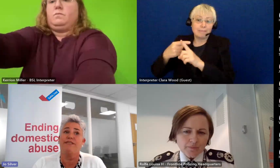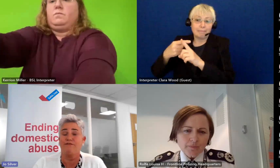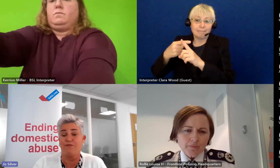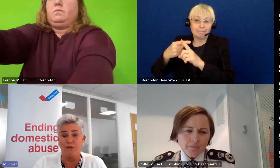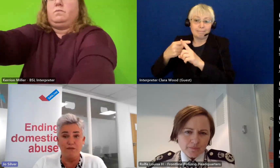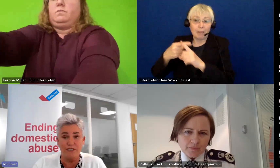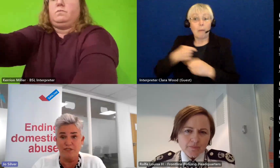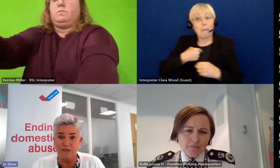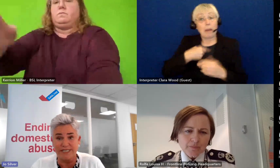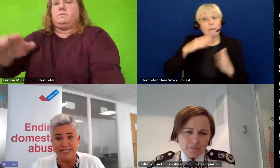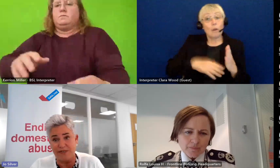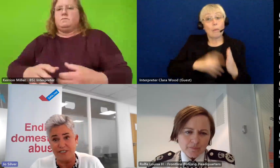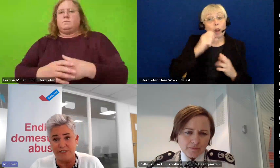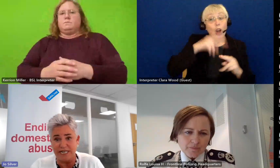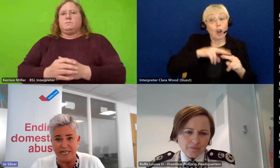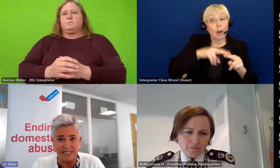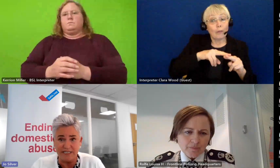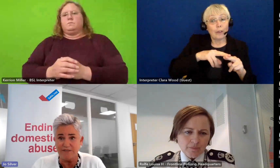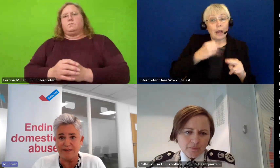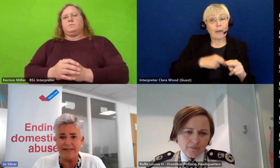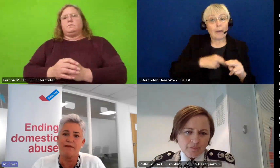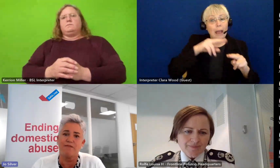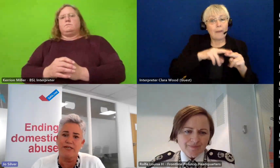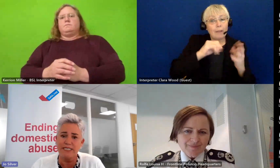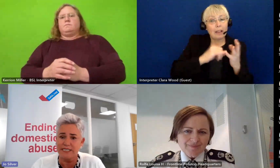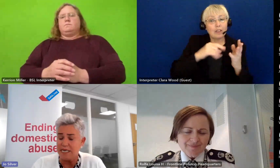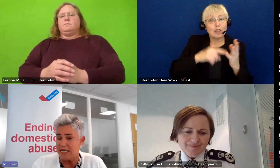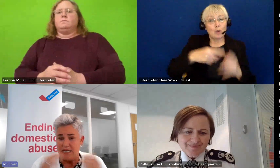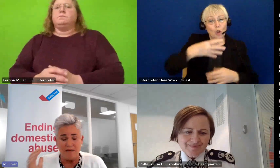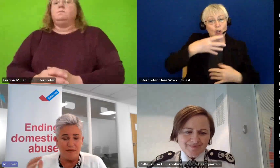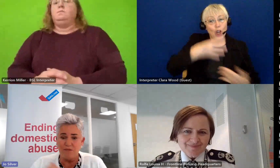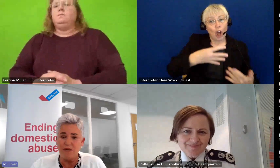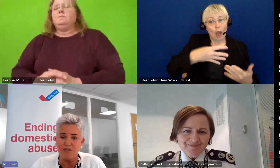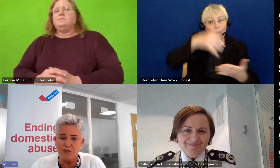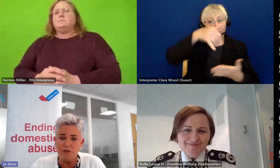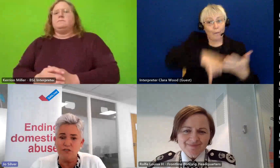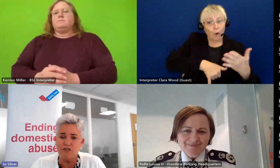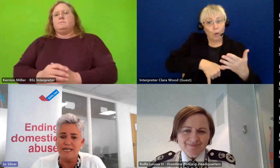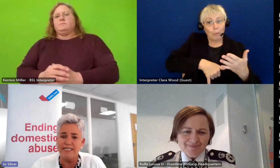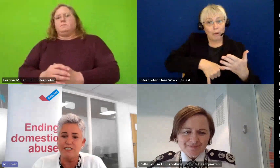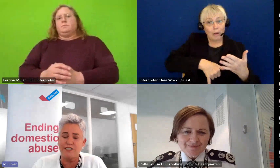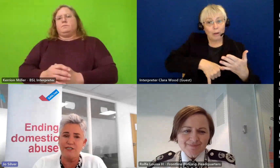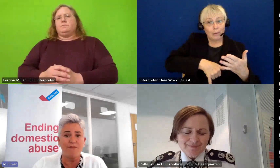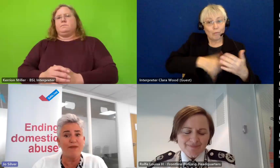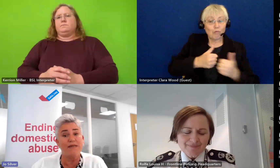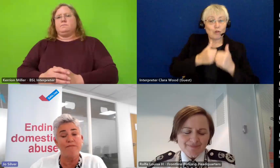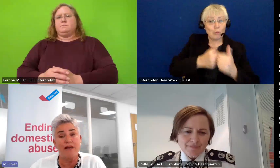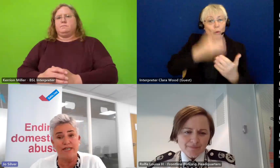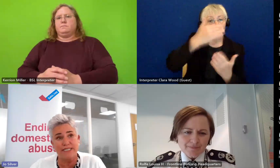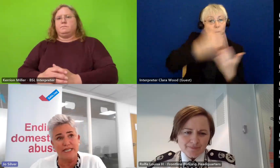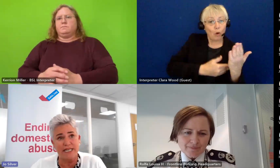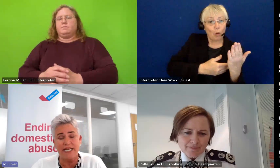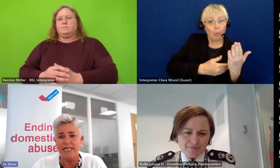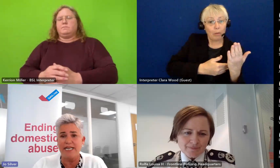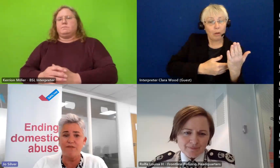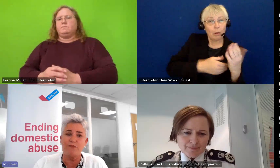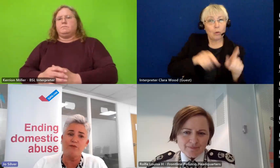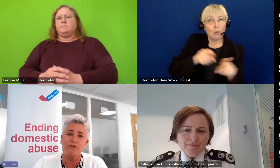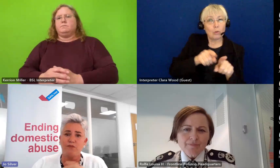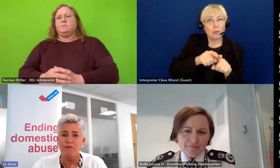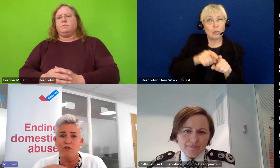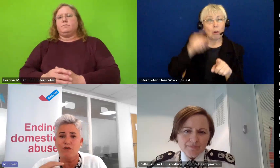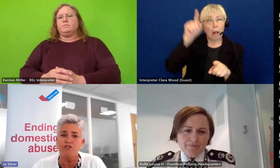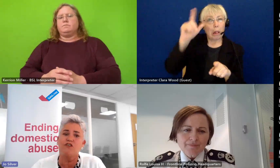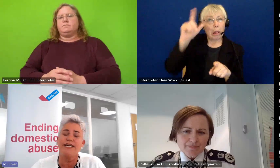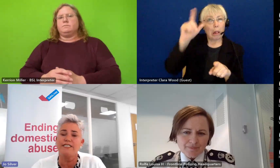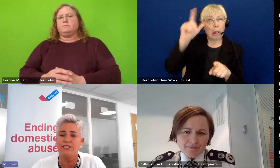support unit form, which was called an FSU 9, not very glamorous, but we were all trying to do, and we had Merit, I think, in